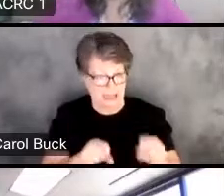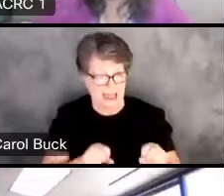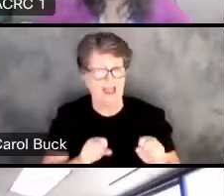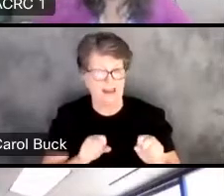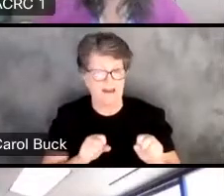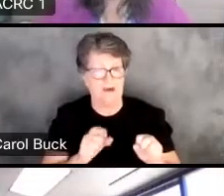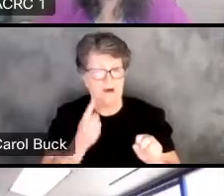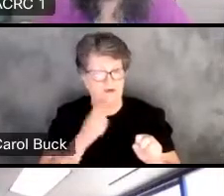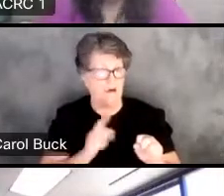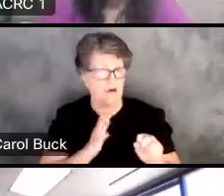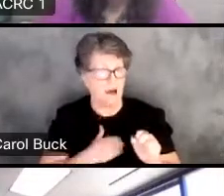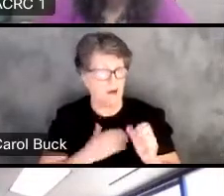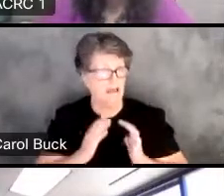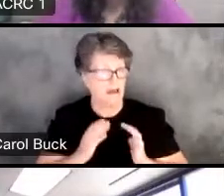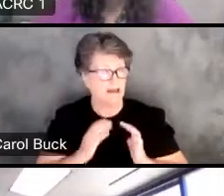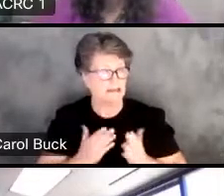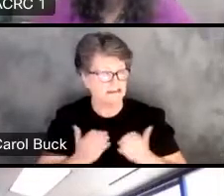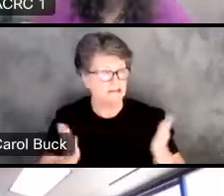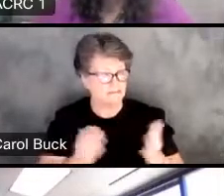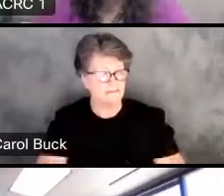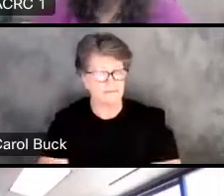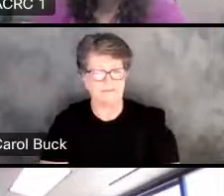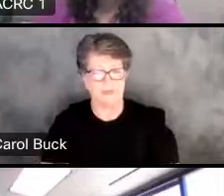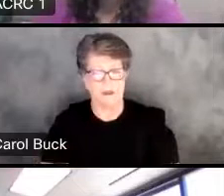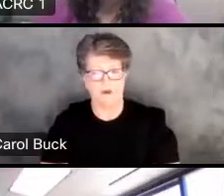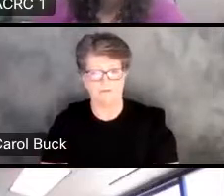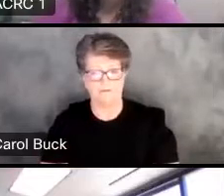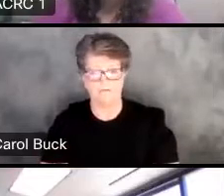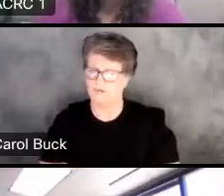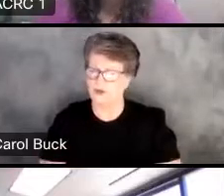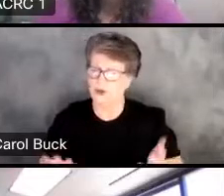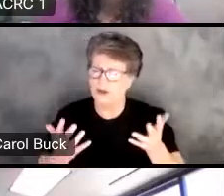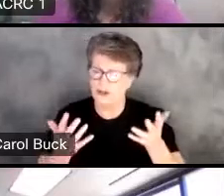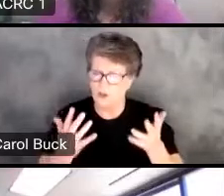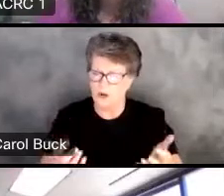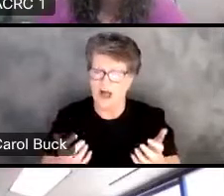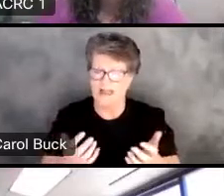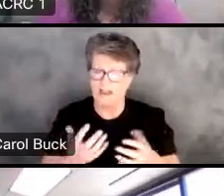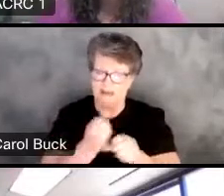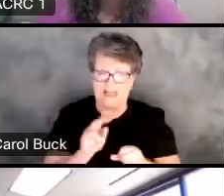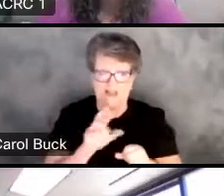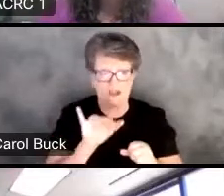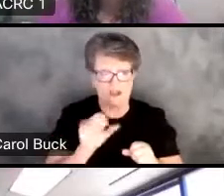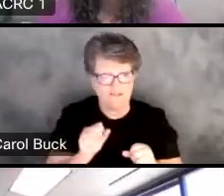for our folks. So we want to get those surveys and really start